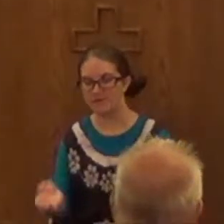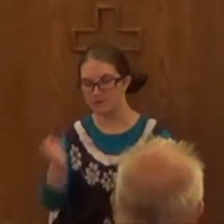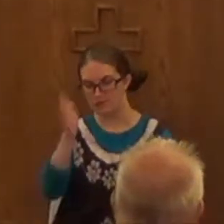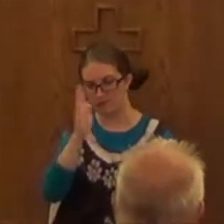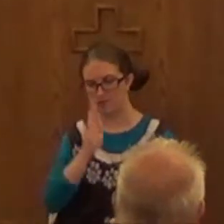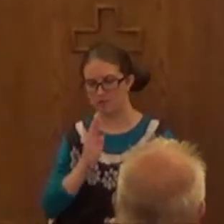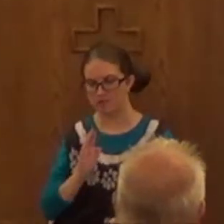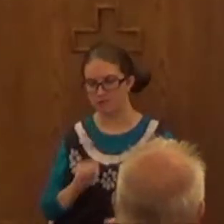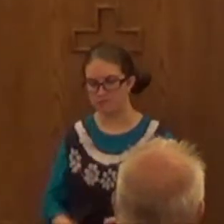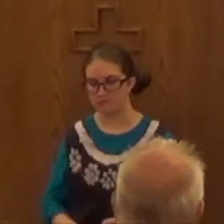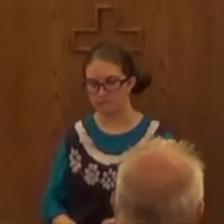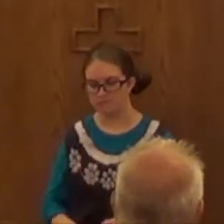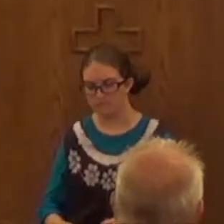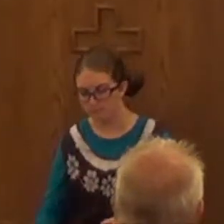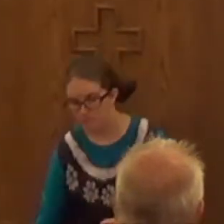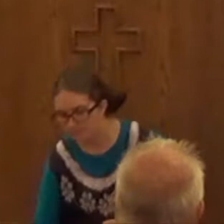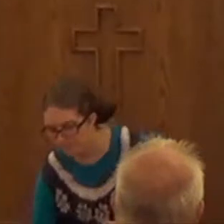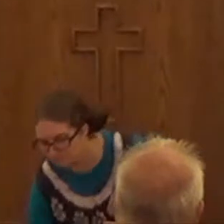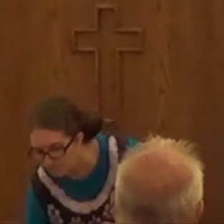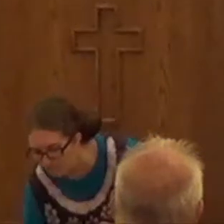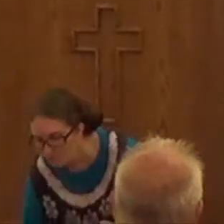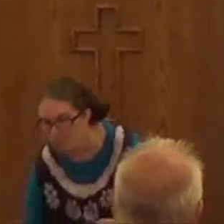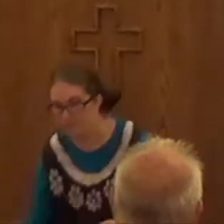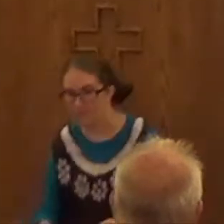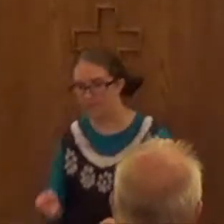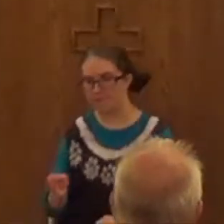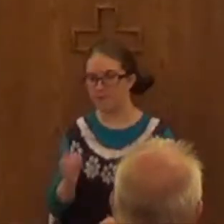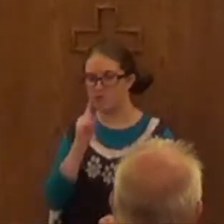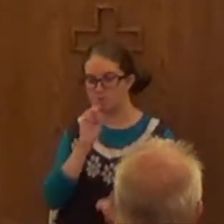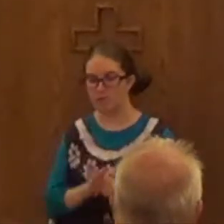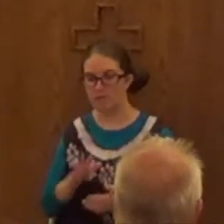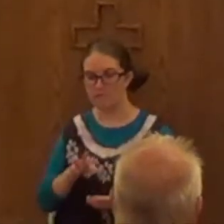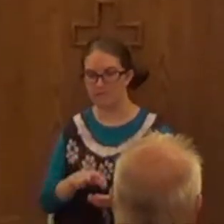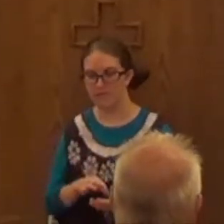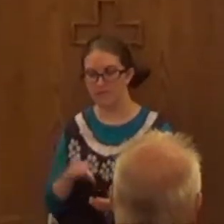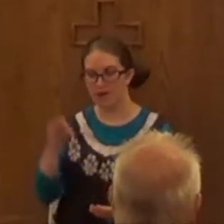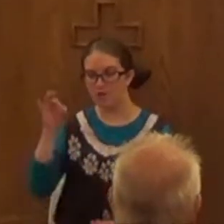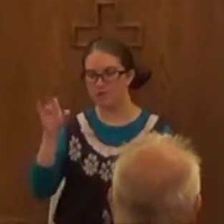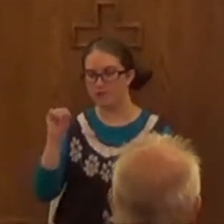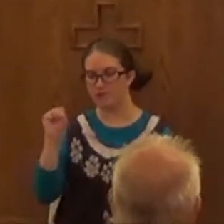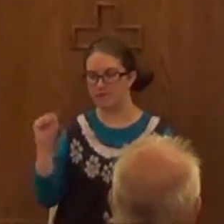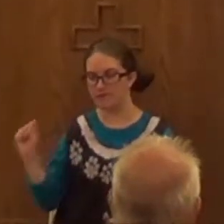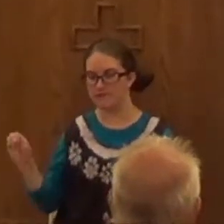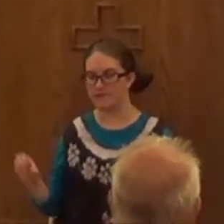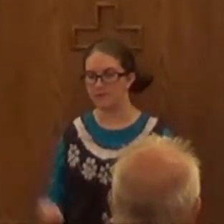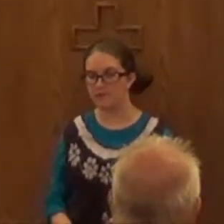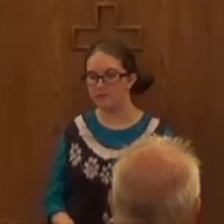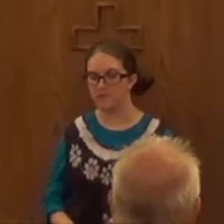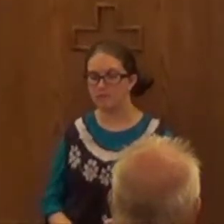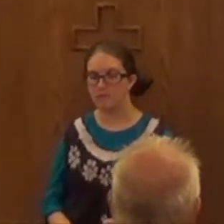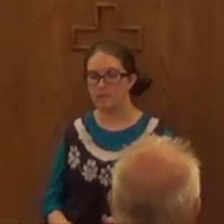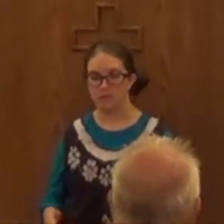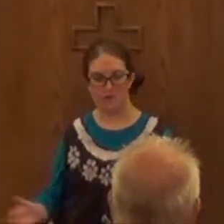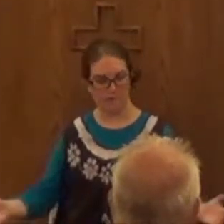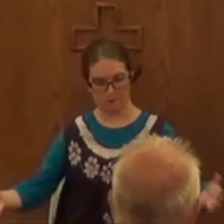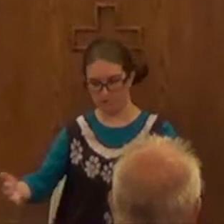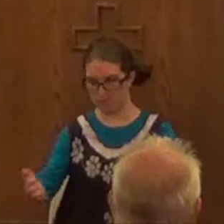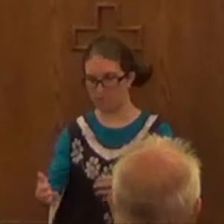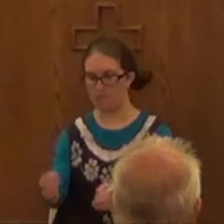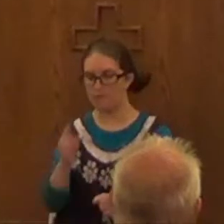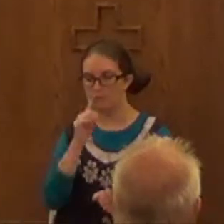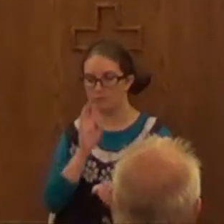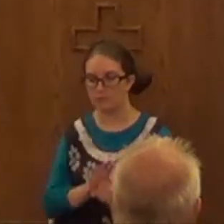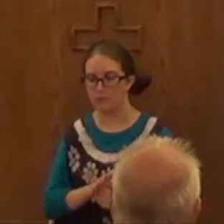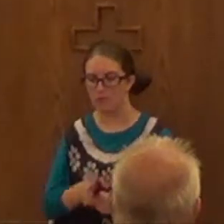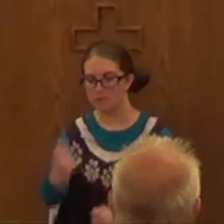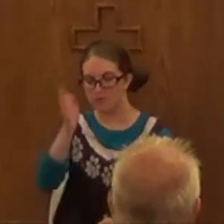in Isaac, this promise found in Isaac. And on this great day when everybody was gathered up and the promise of